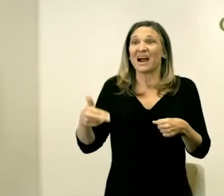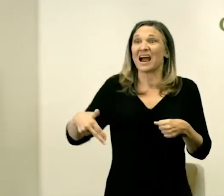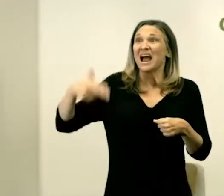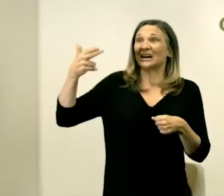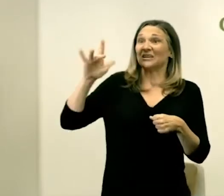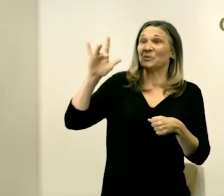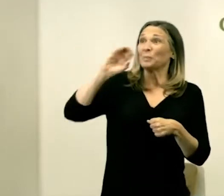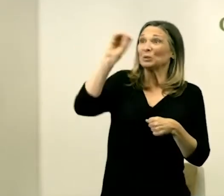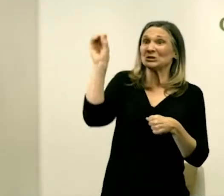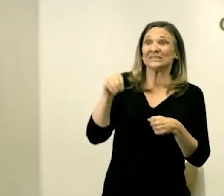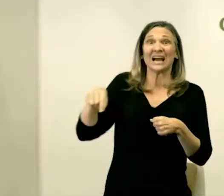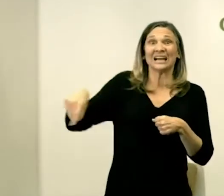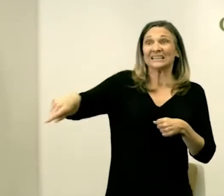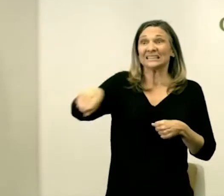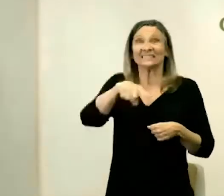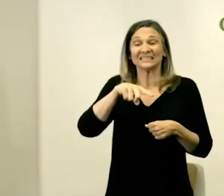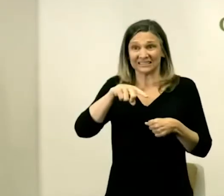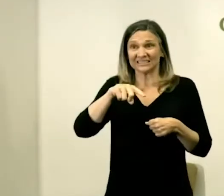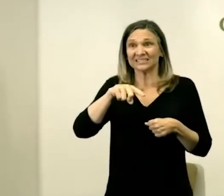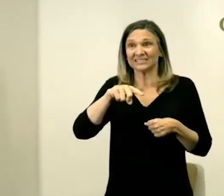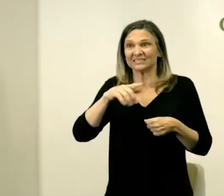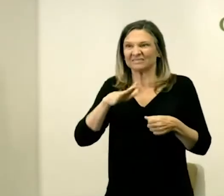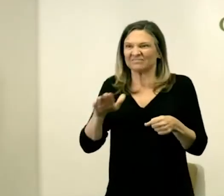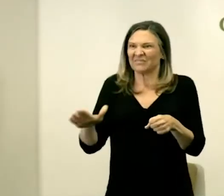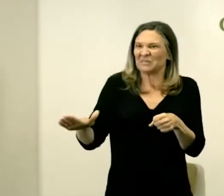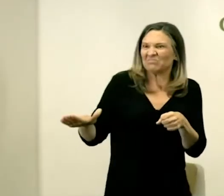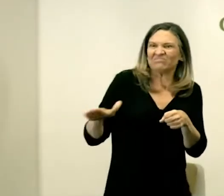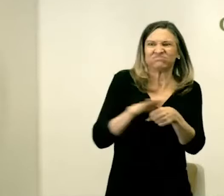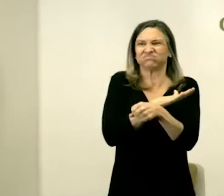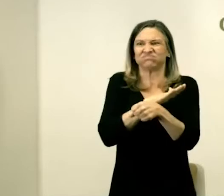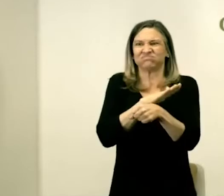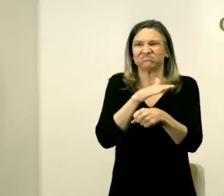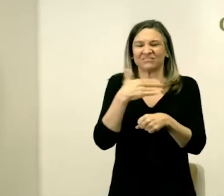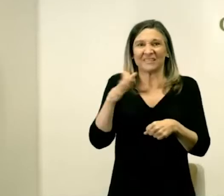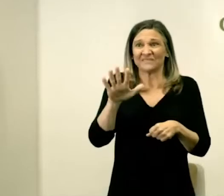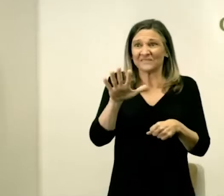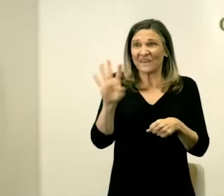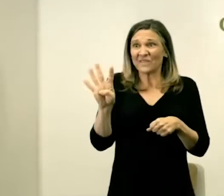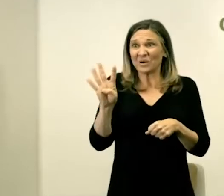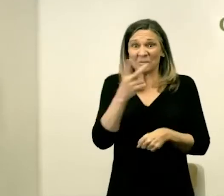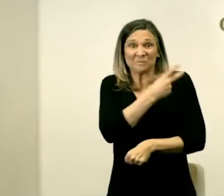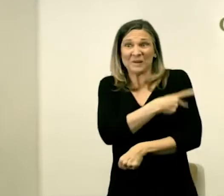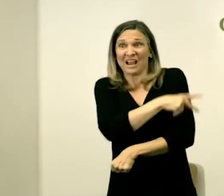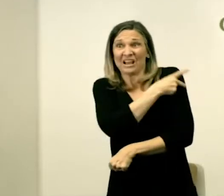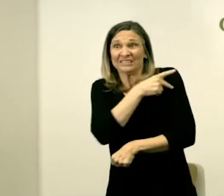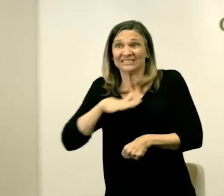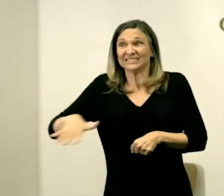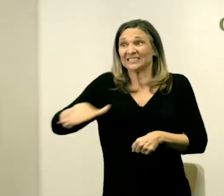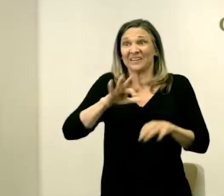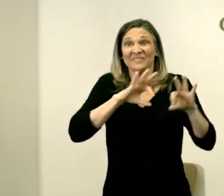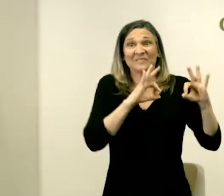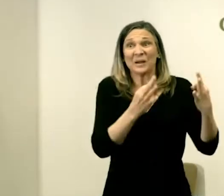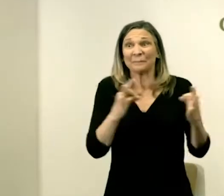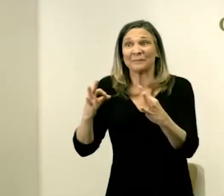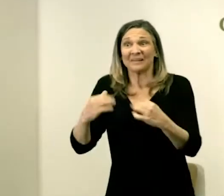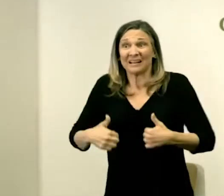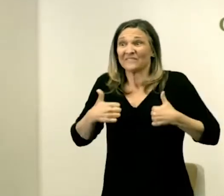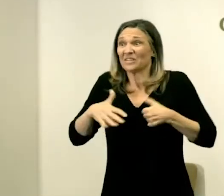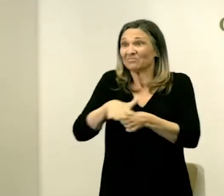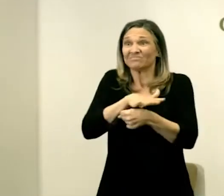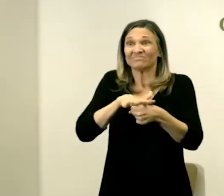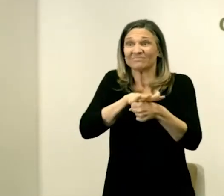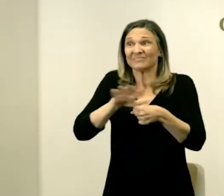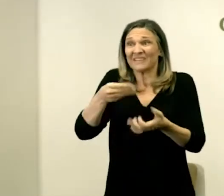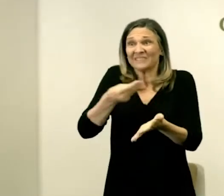crowding in California. 54% of our patients and their families live in areas where income